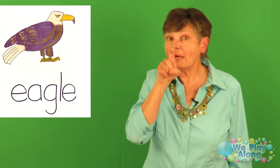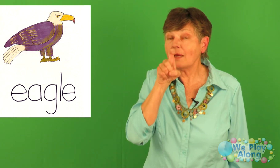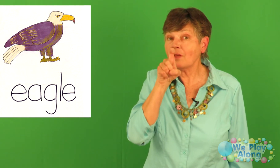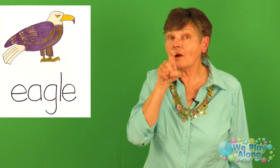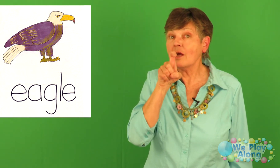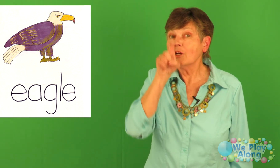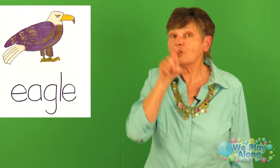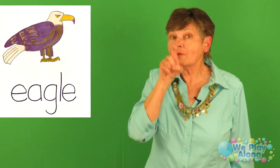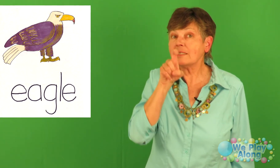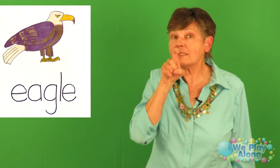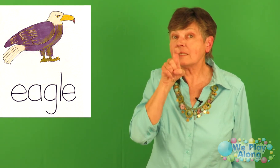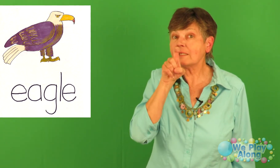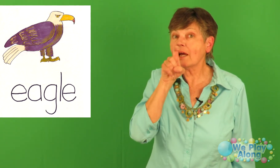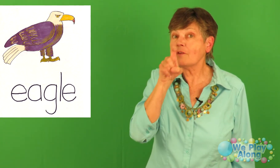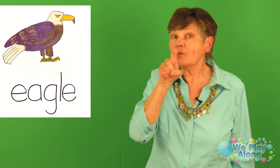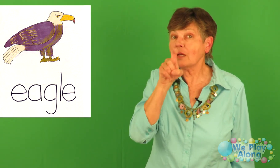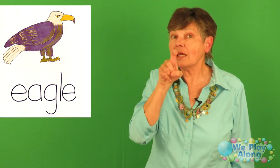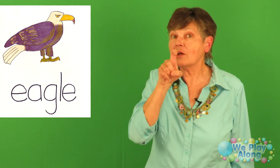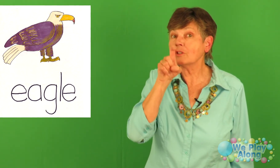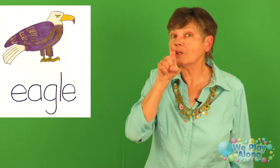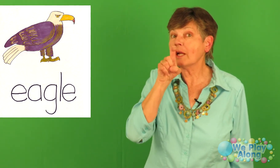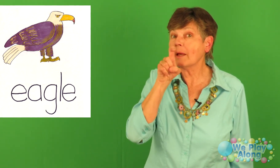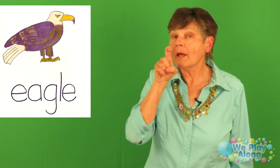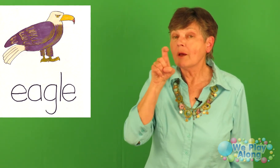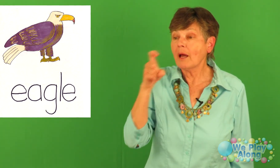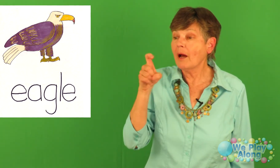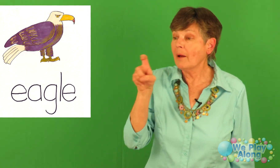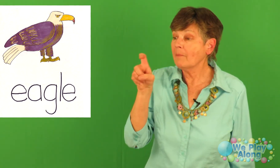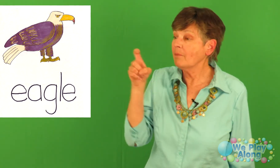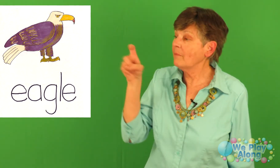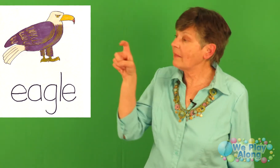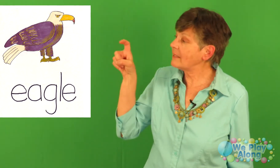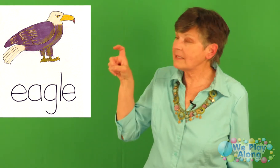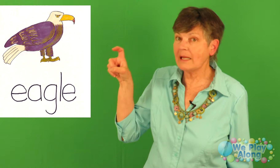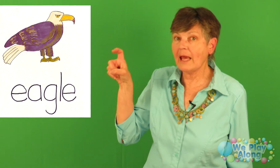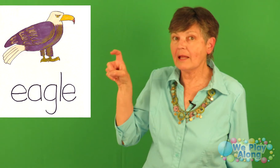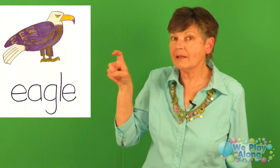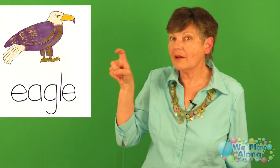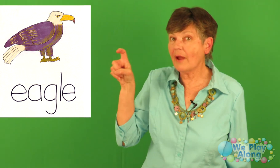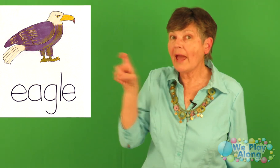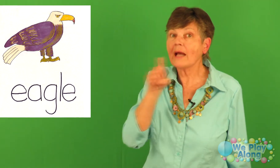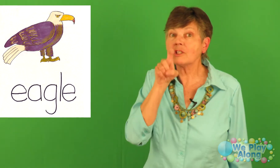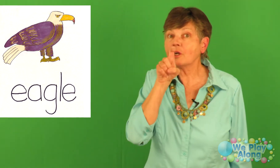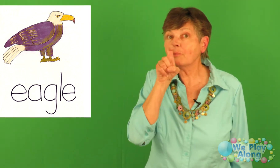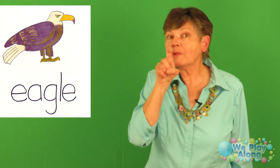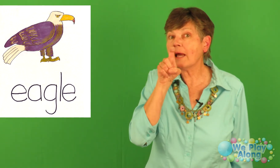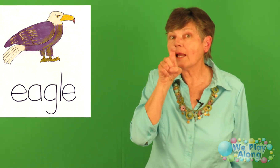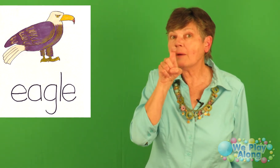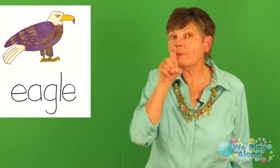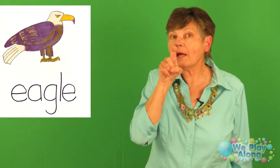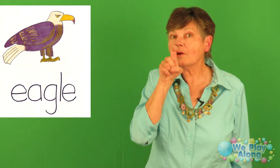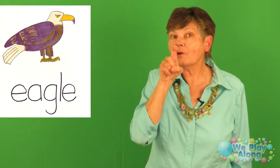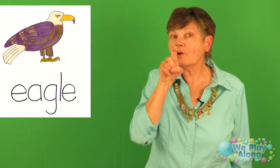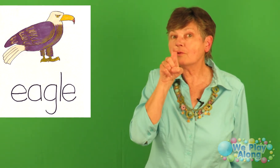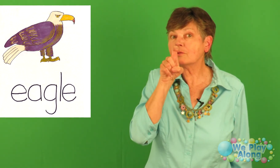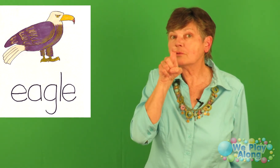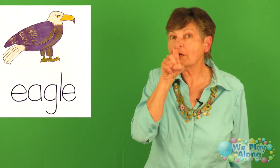beak there. So this is the sign for eagle. So you're going to make this as a letter X. You're going to put that up by your nose, by your